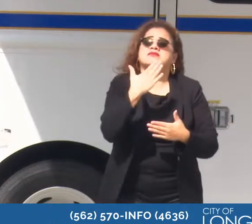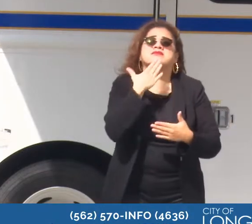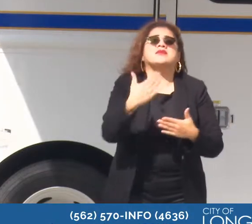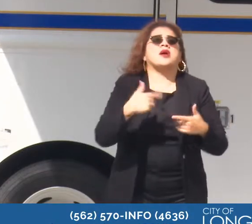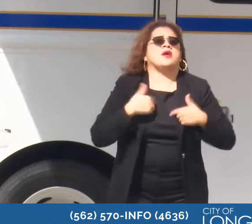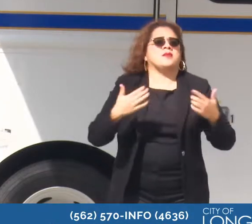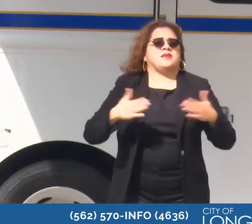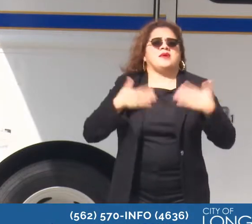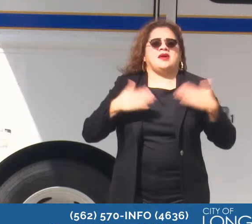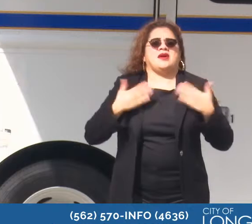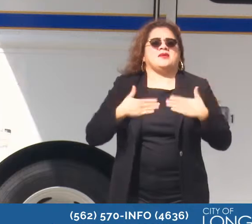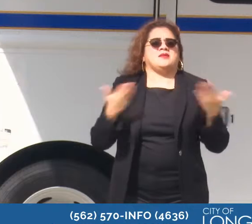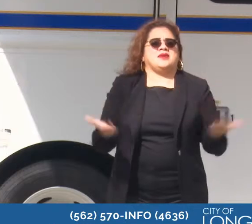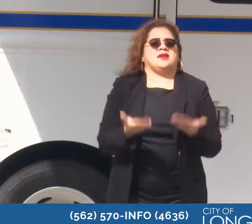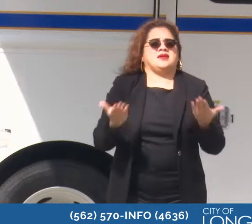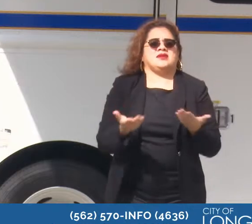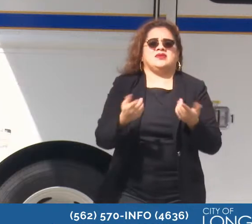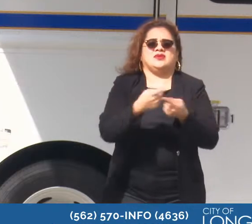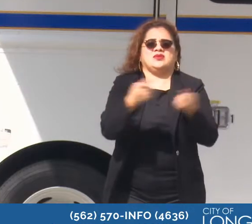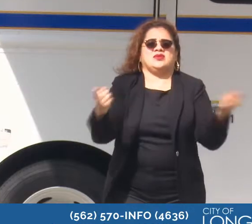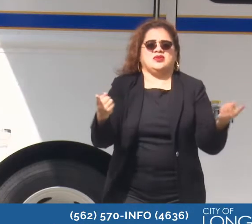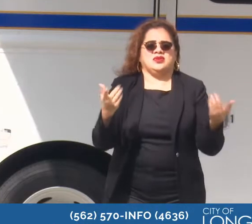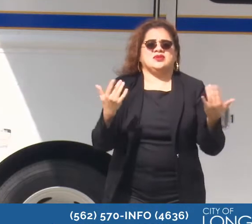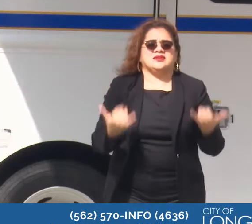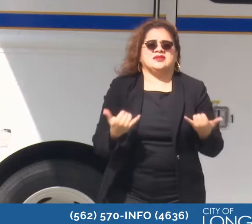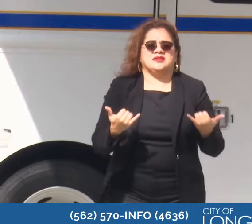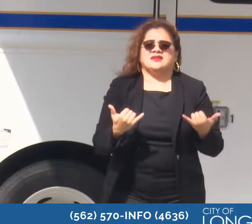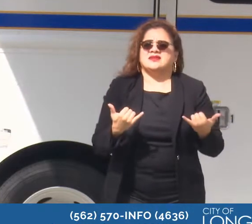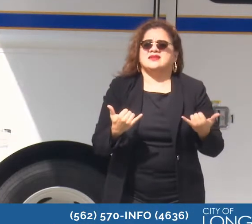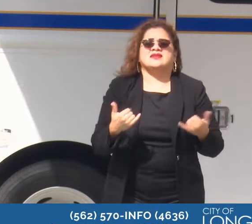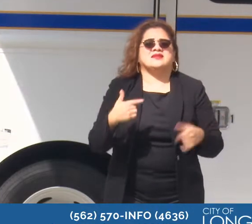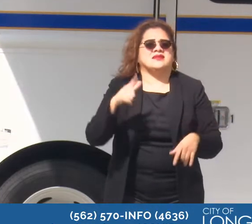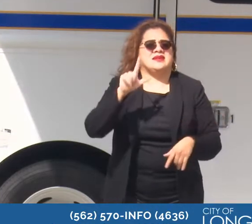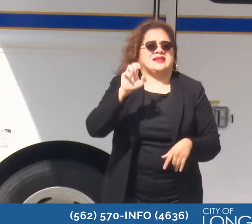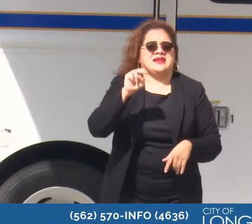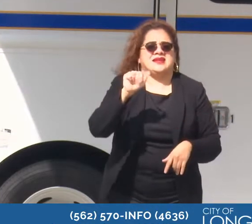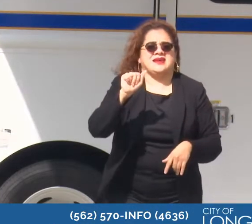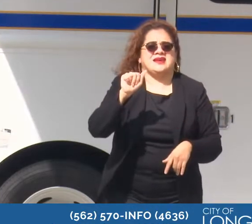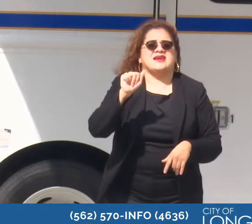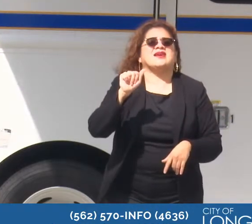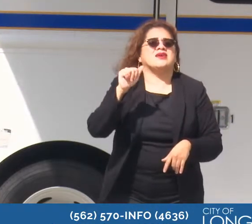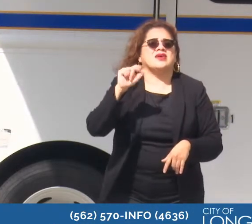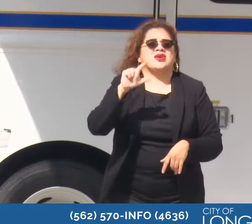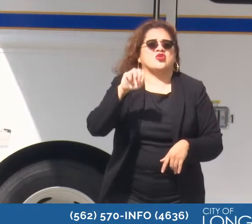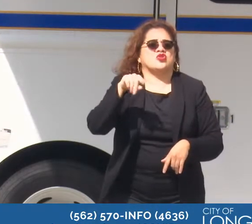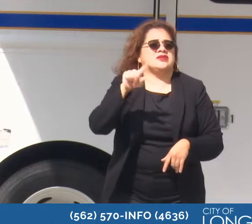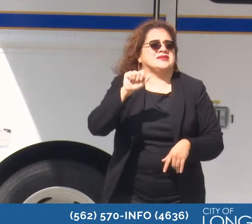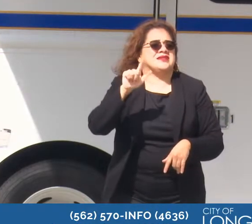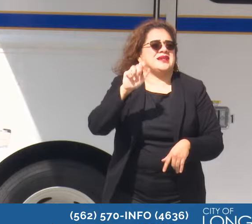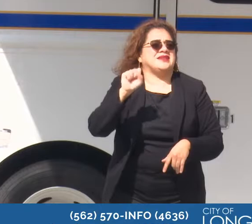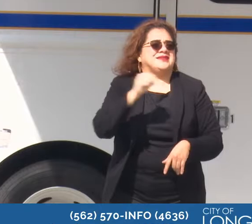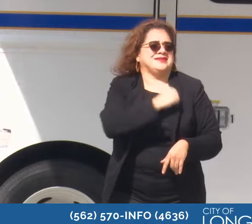da mucho gusto estar aquí con ustedes el día hoy. Soy Lina González, la senadora del